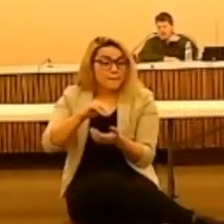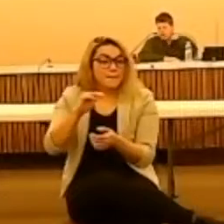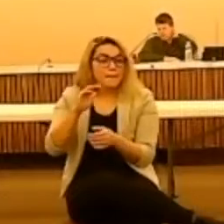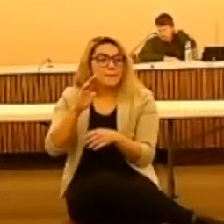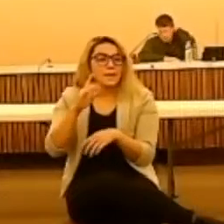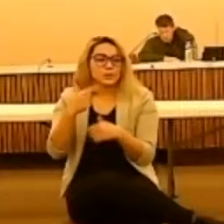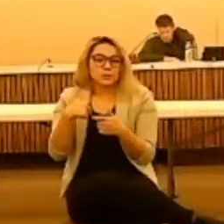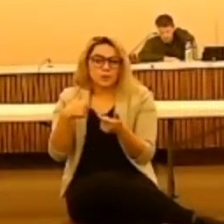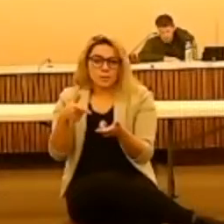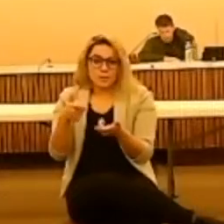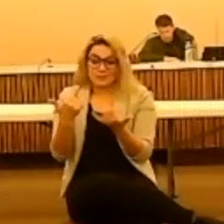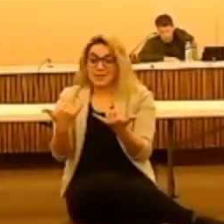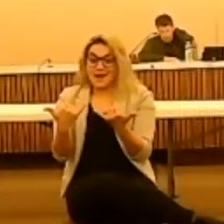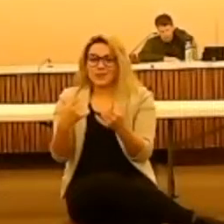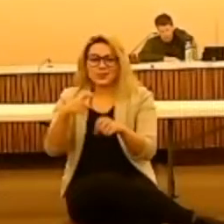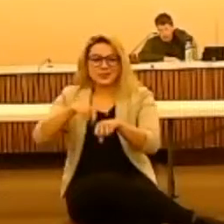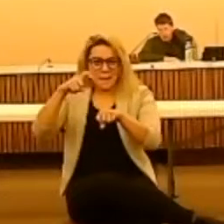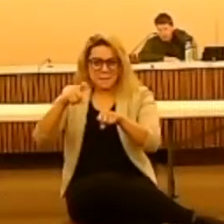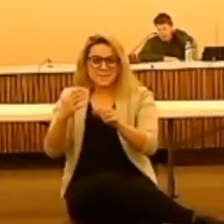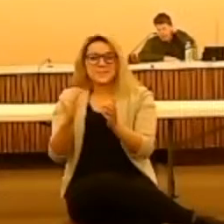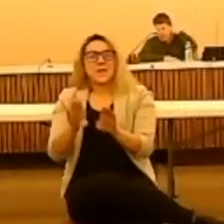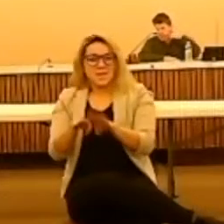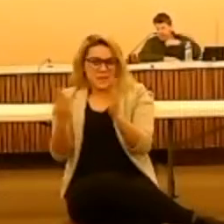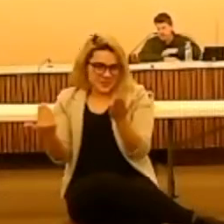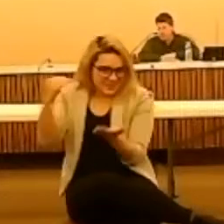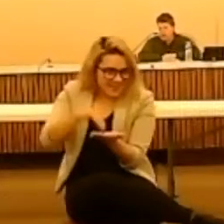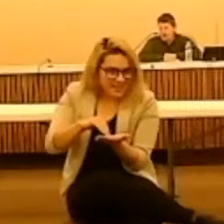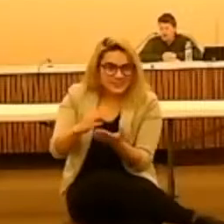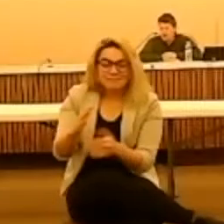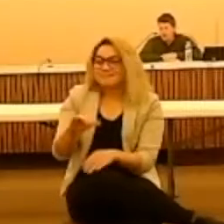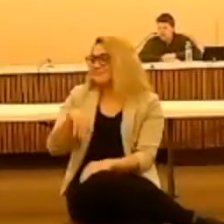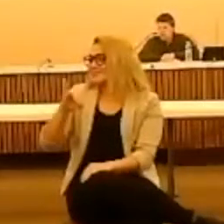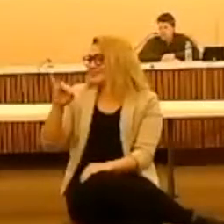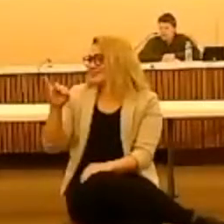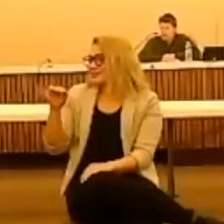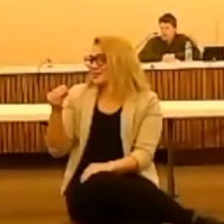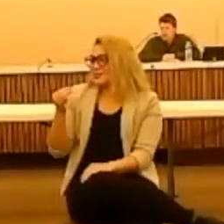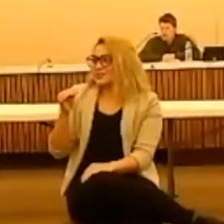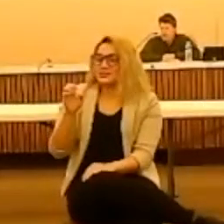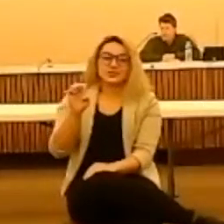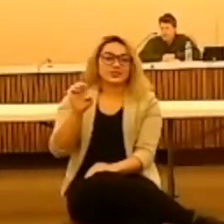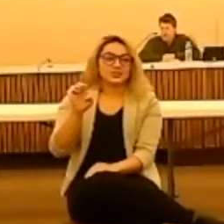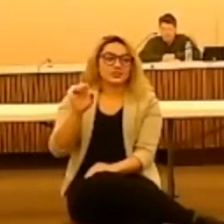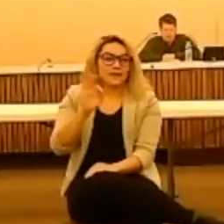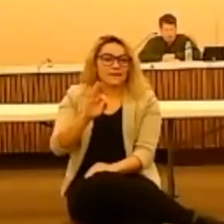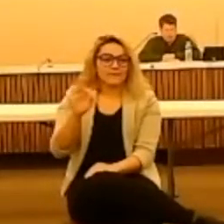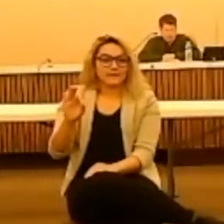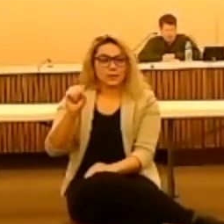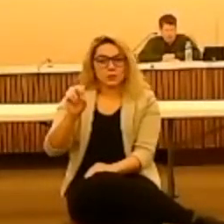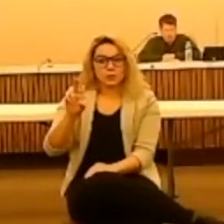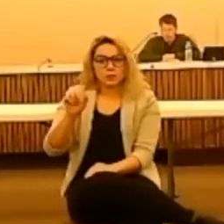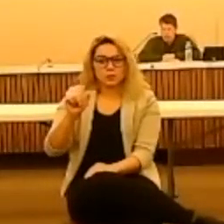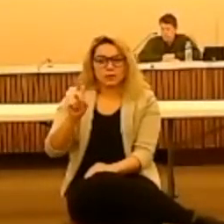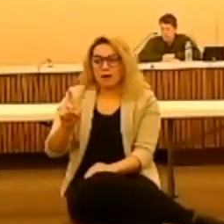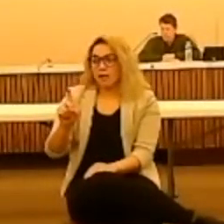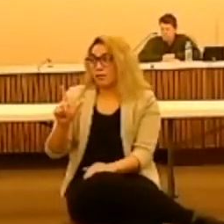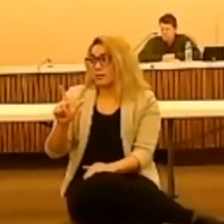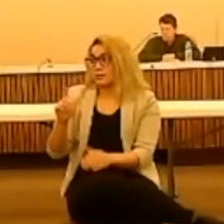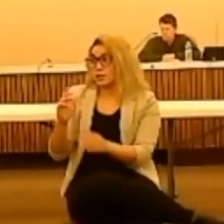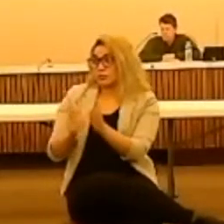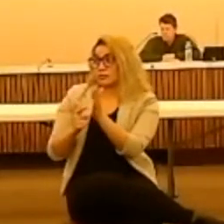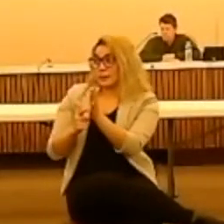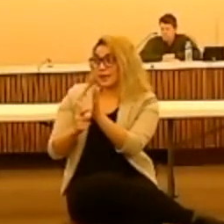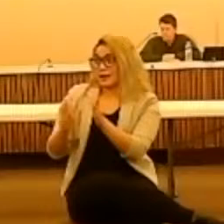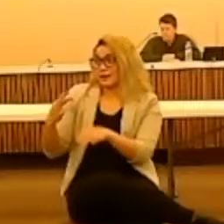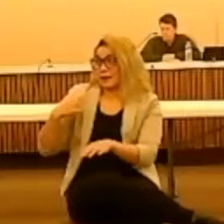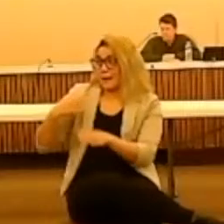the public hearing. And I see we have Jess Sudol representing the applicant.